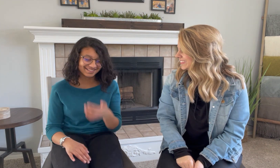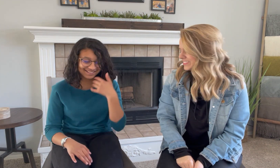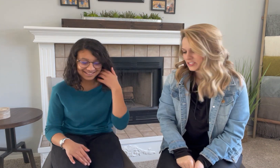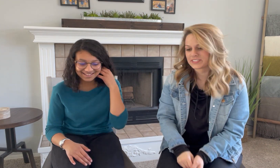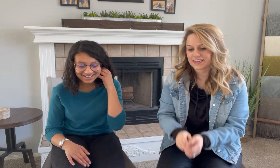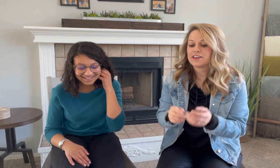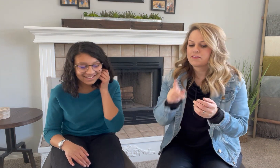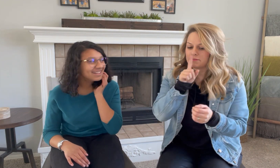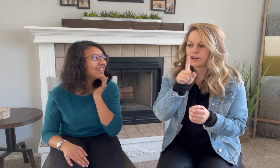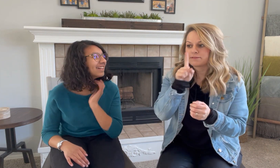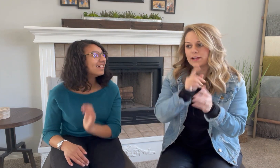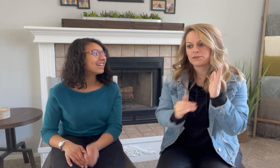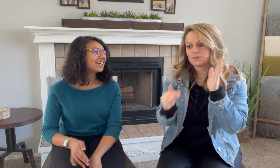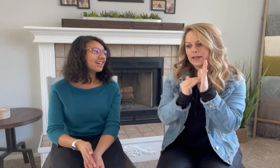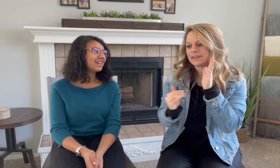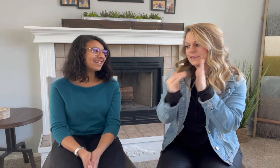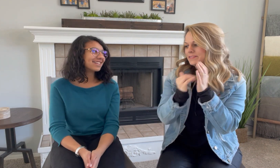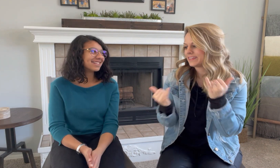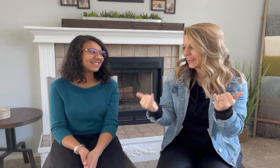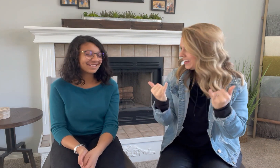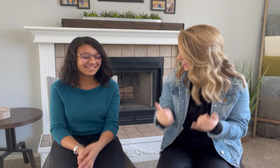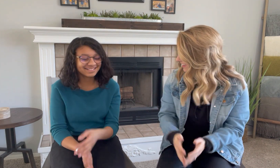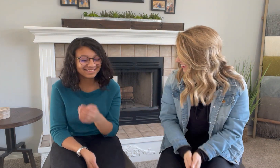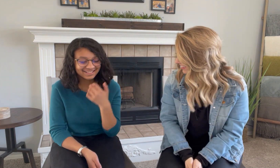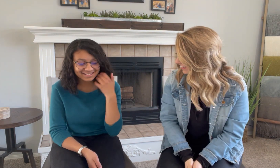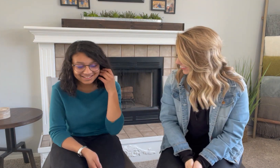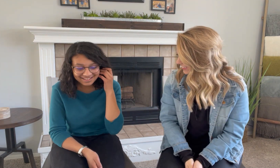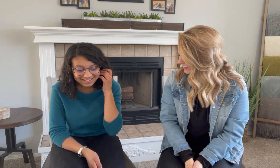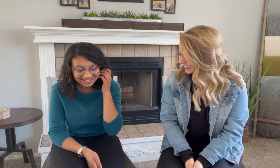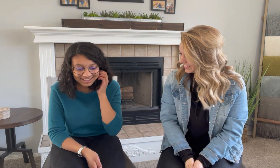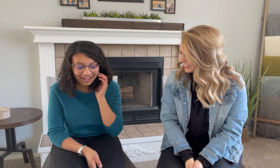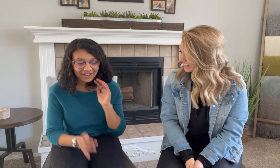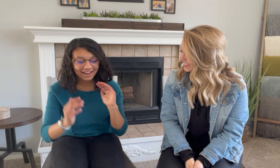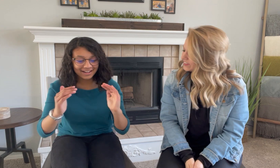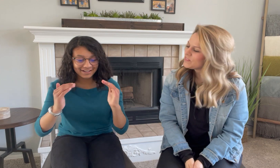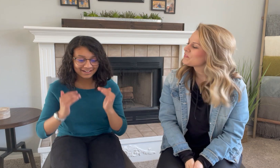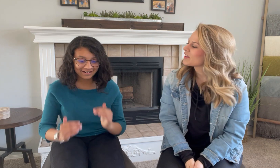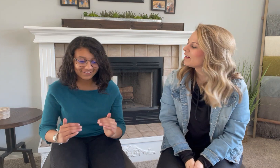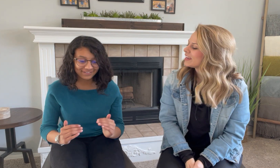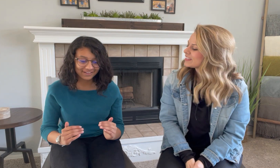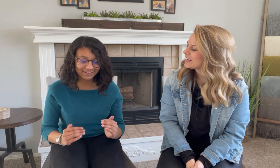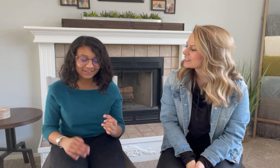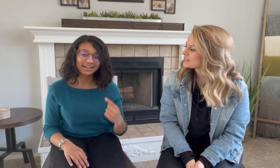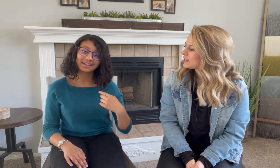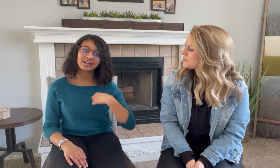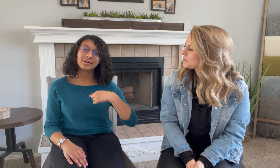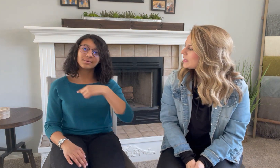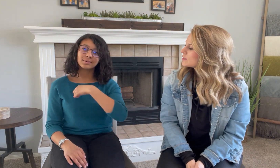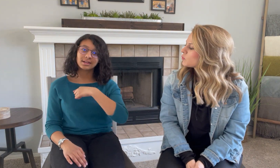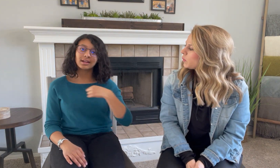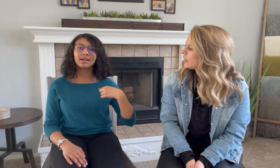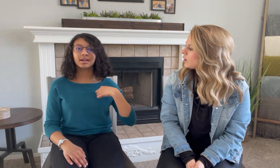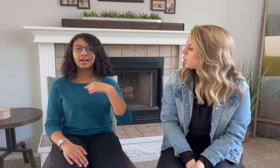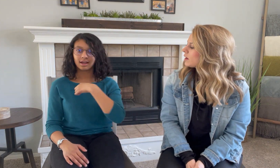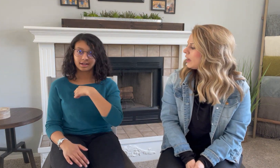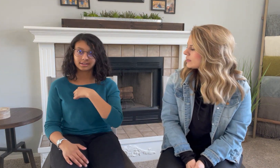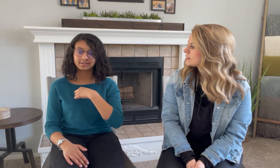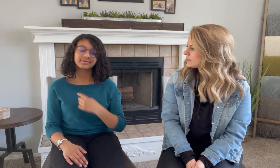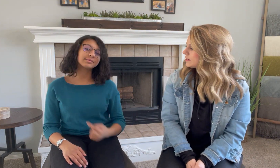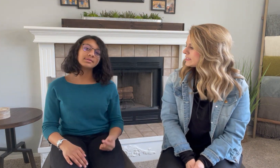It's just very, very repetitive today. All right, the next one is we or us. and it's